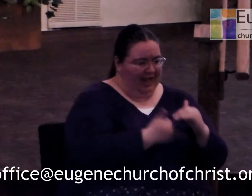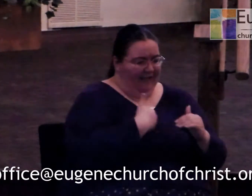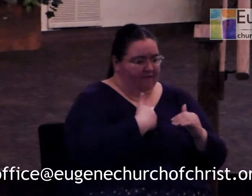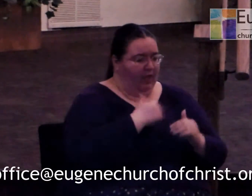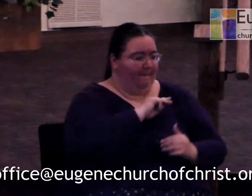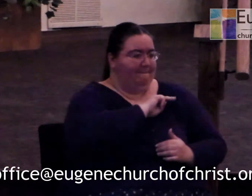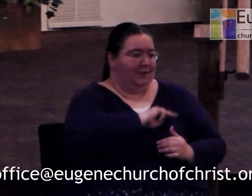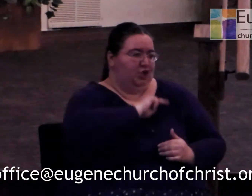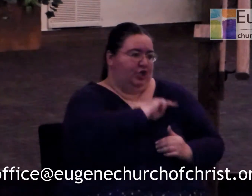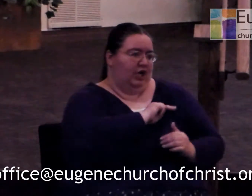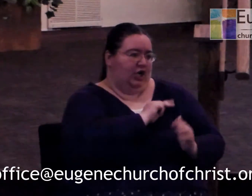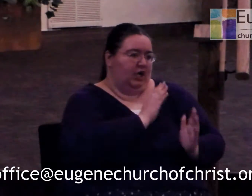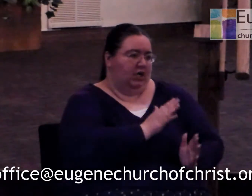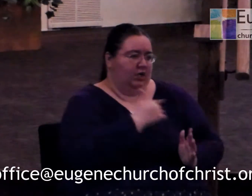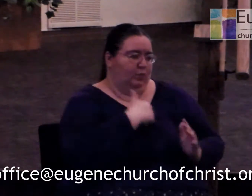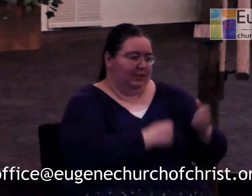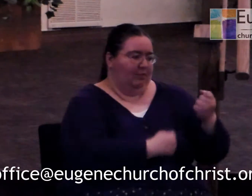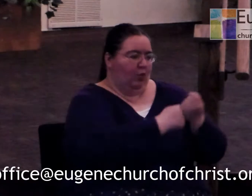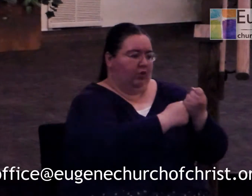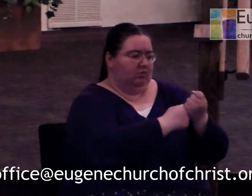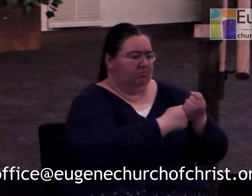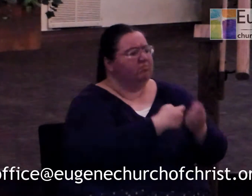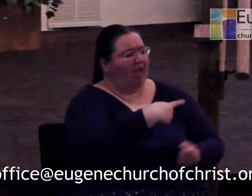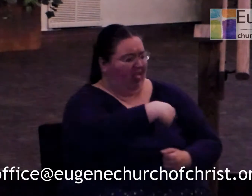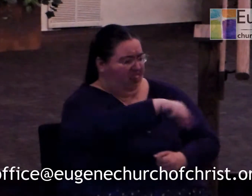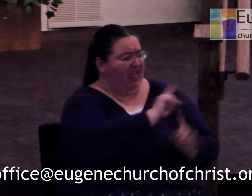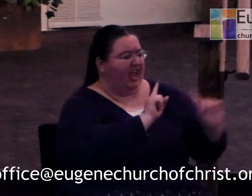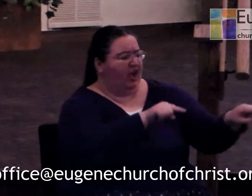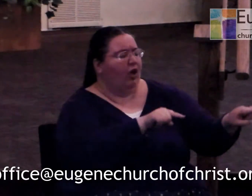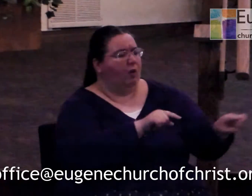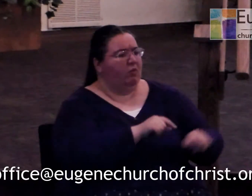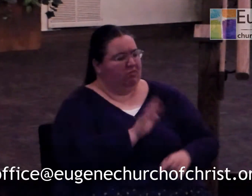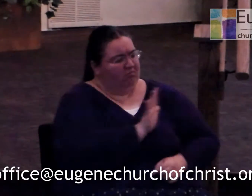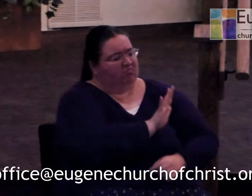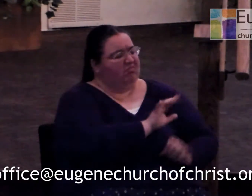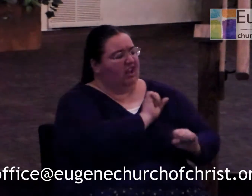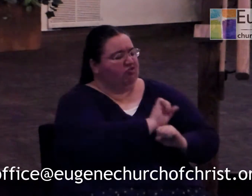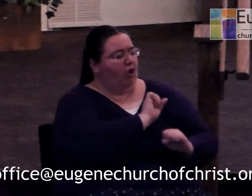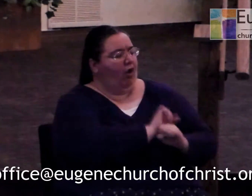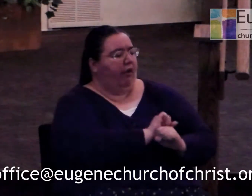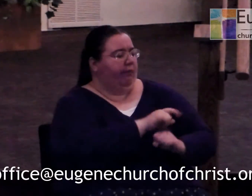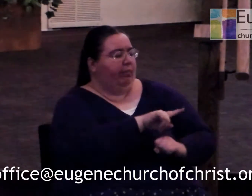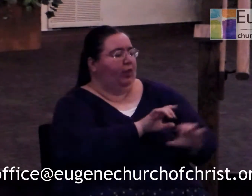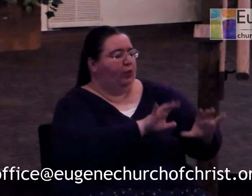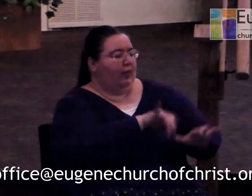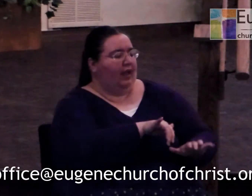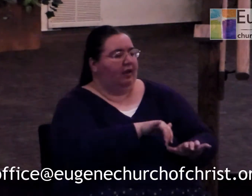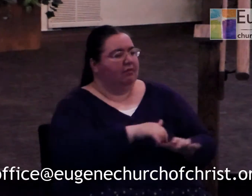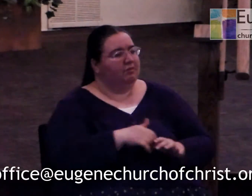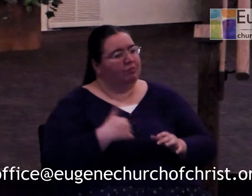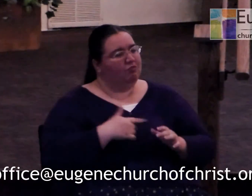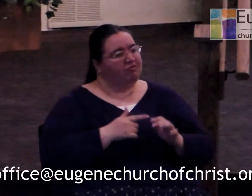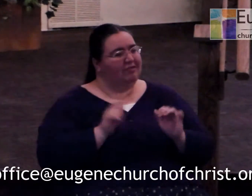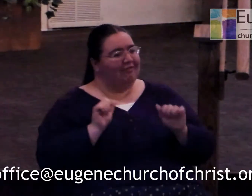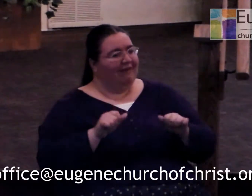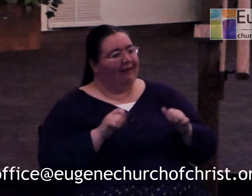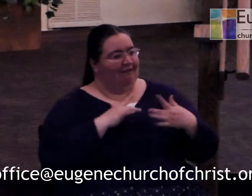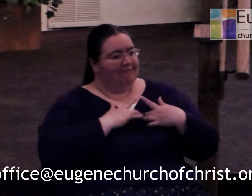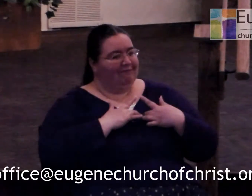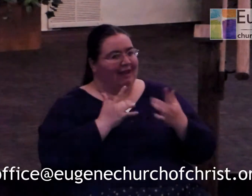go. That's their job, that's what they do. And sometimes we can very easily get ourselves into that mode and start thinking about, when we read about going